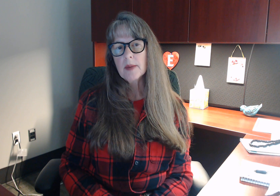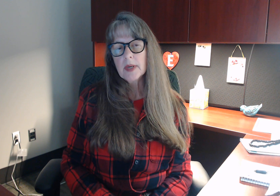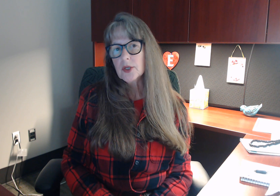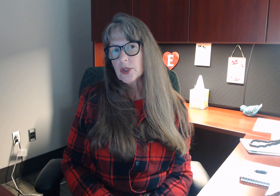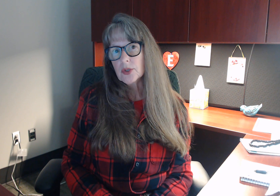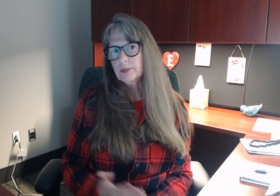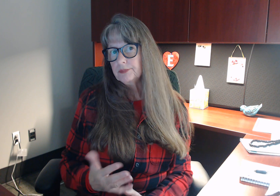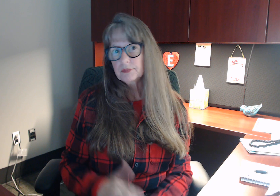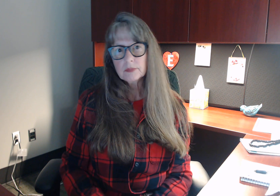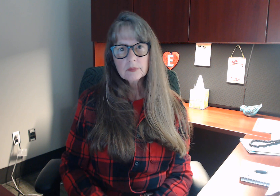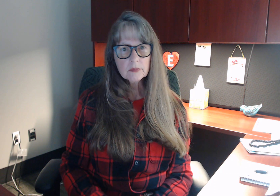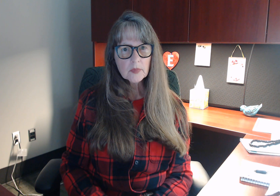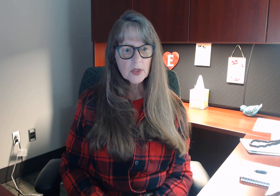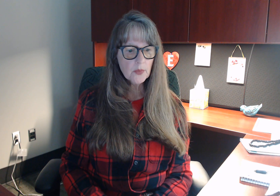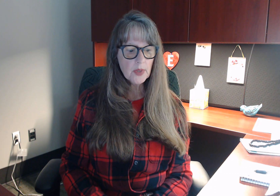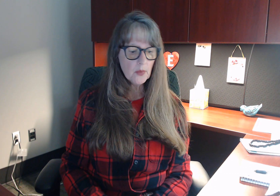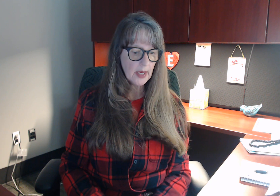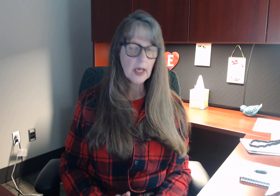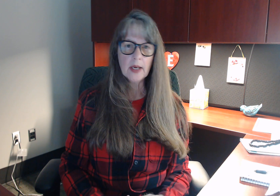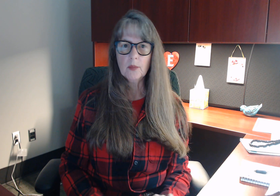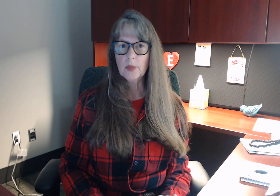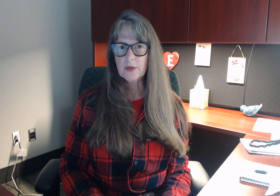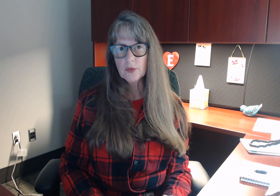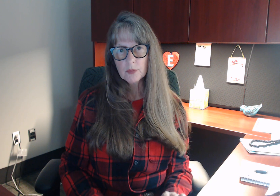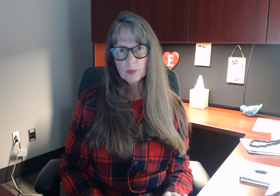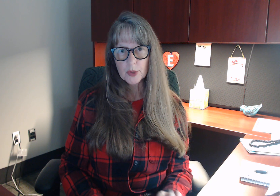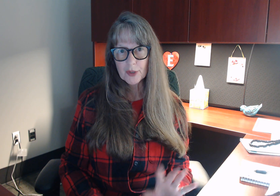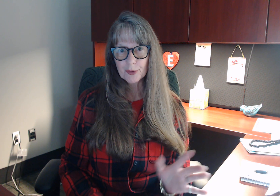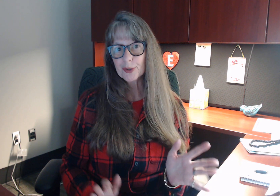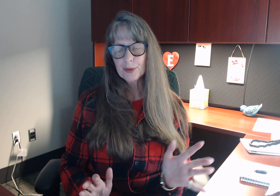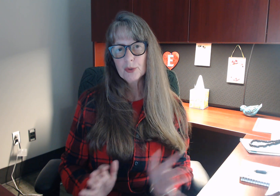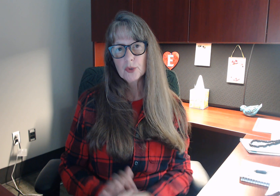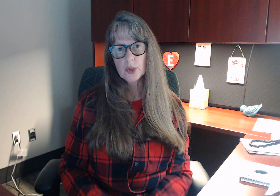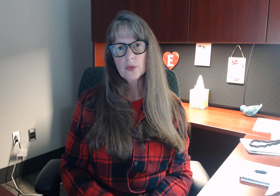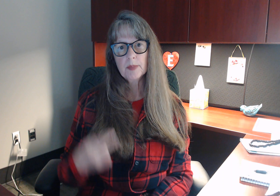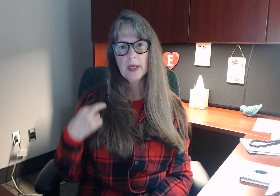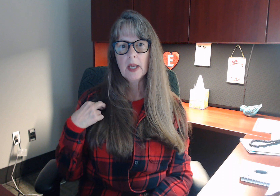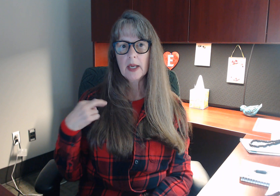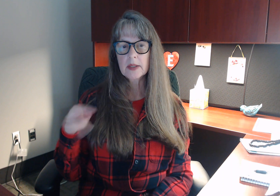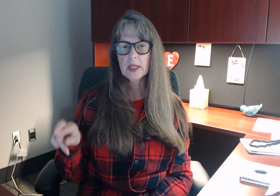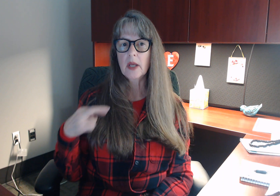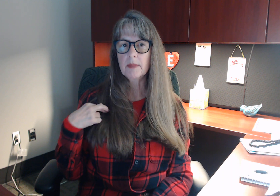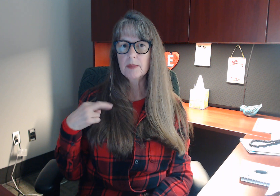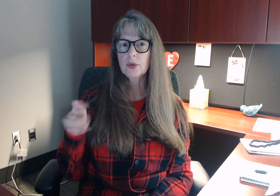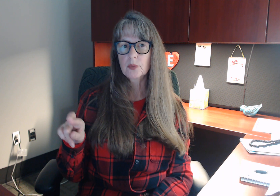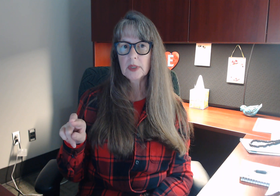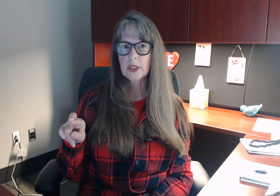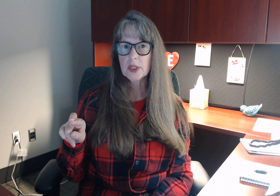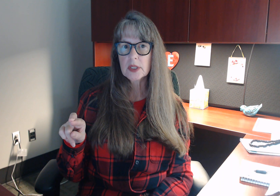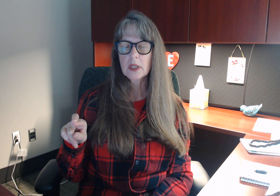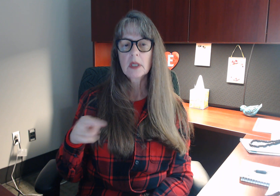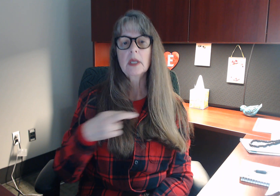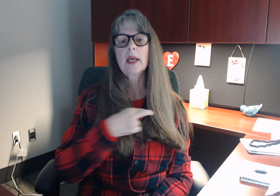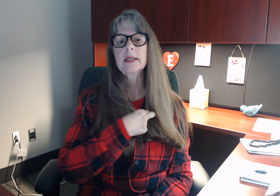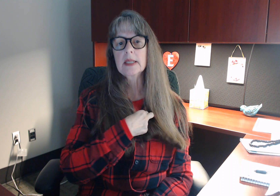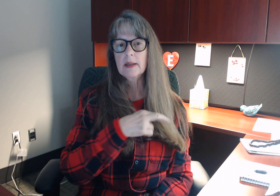just do. So anyway, whichever you choose, but I see a lot of people do religious. I see some people